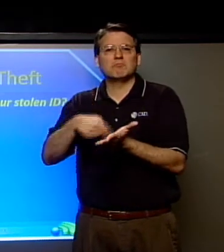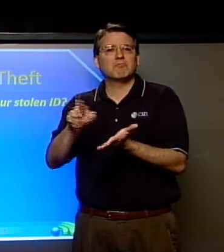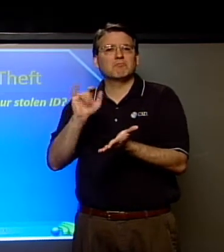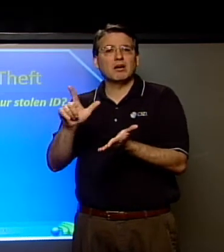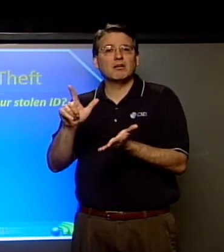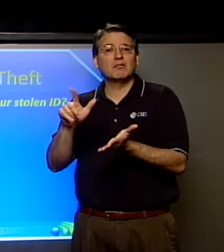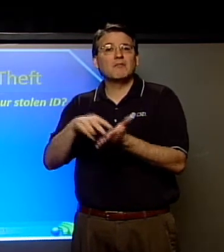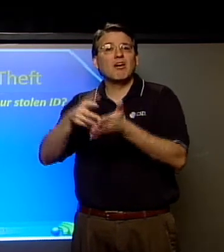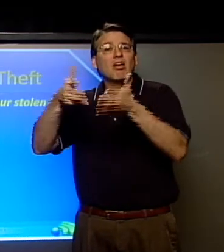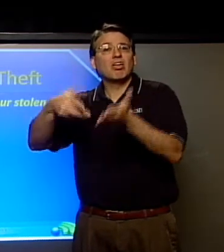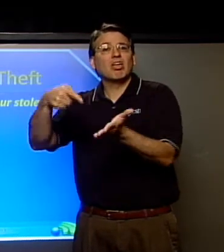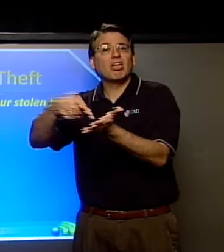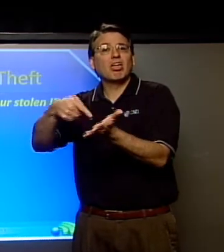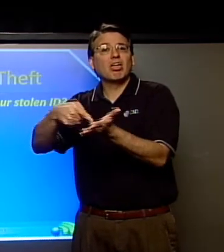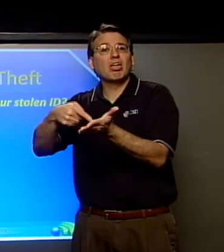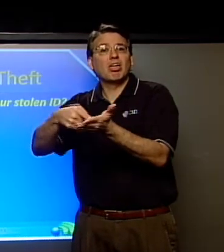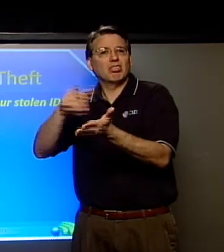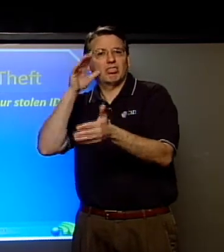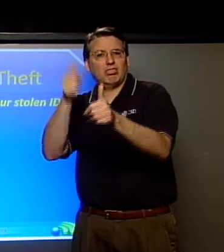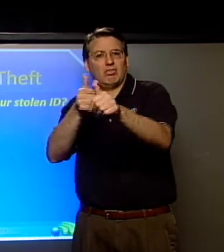use a credit card that is yours,